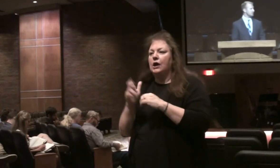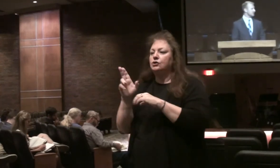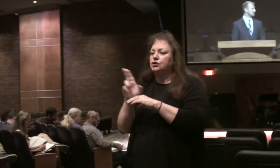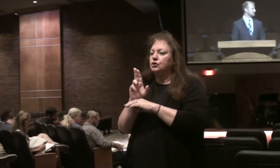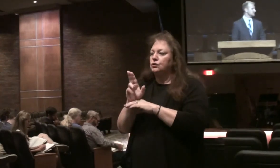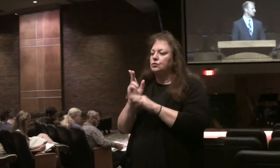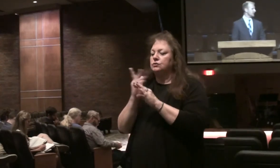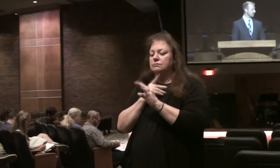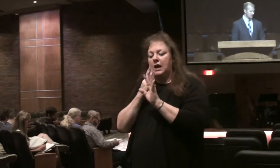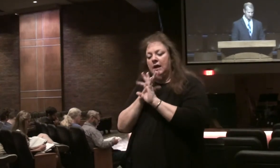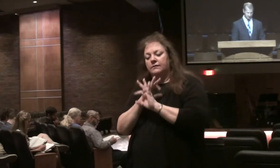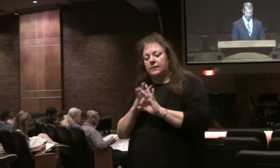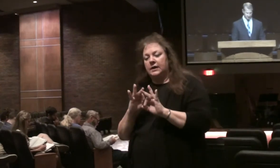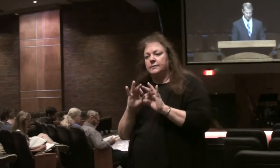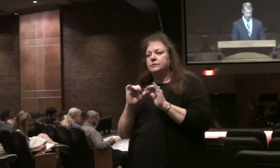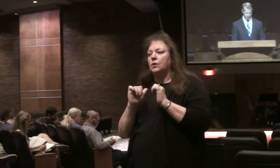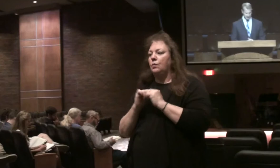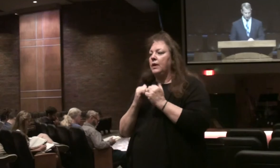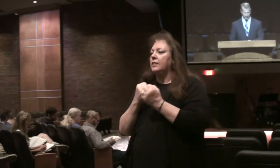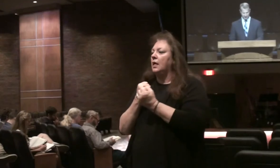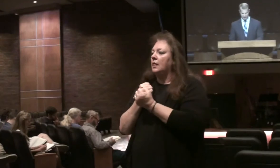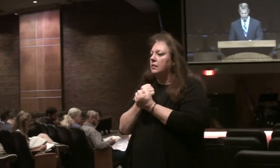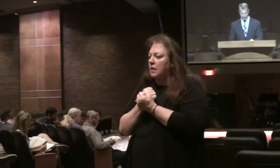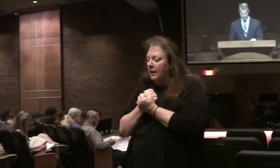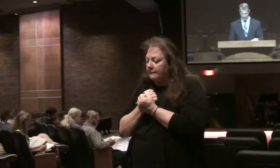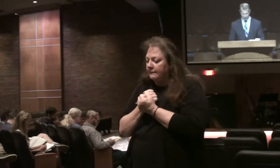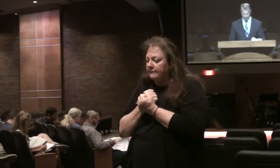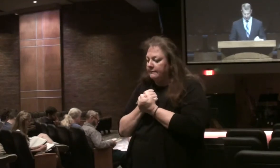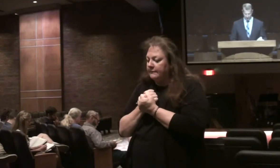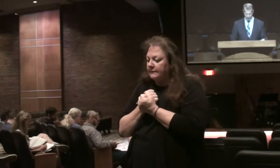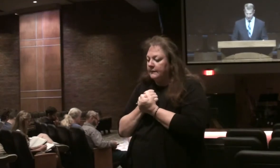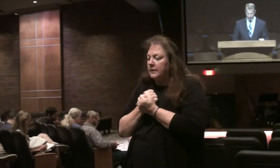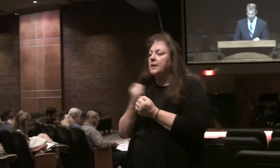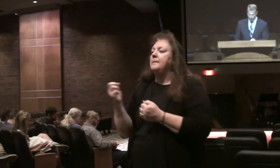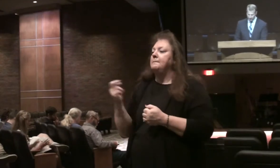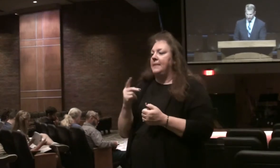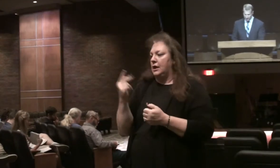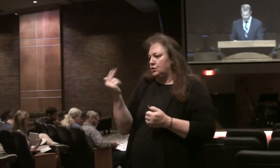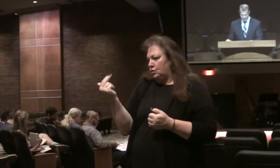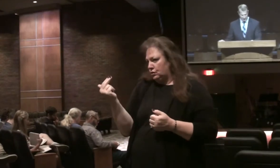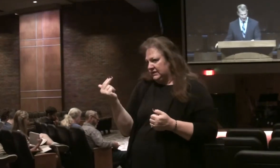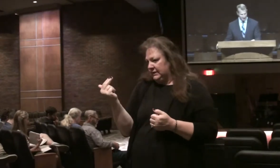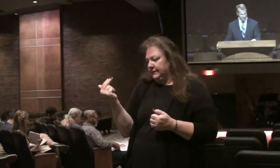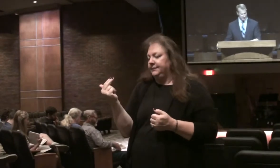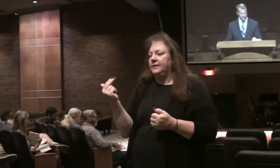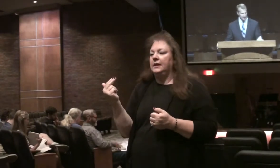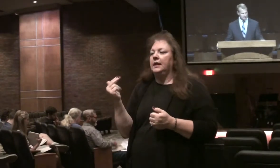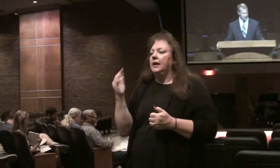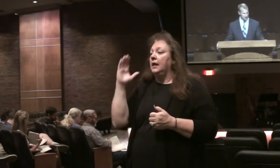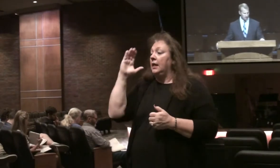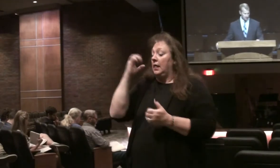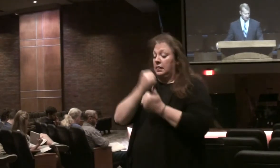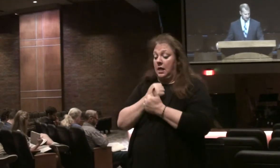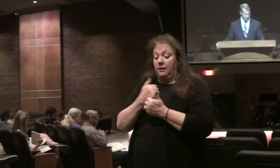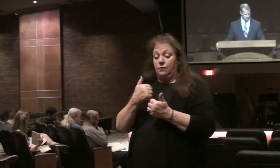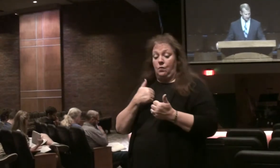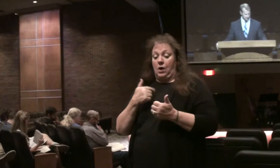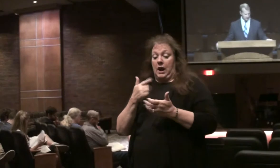their liberties in love. Go back to 1 Corinthians chapter 13. Love does not seek its